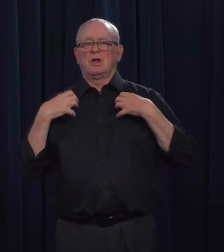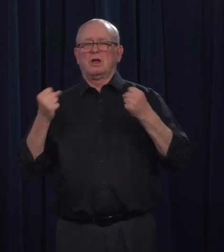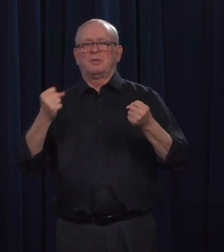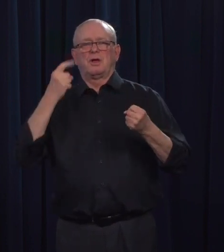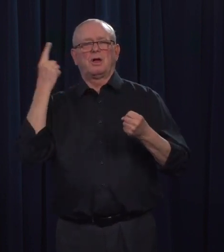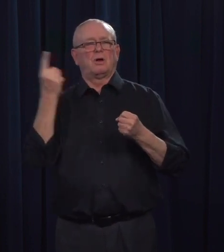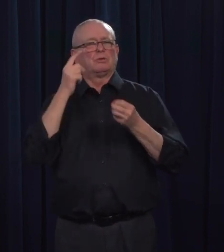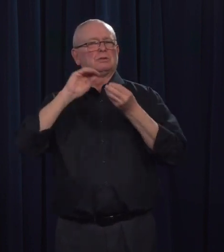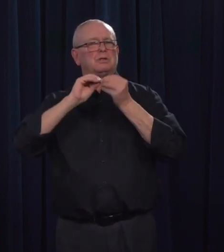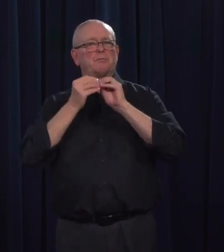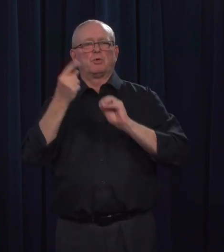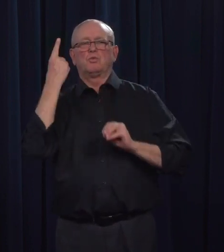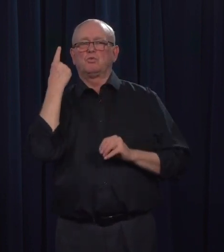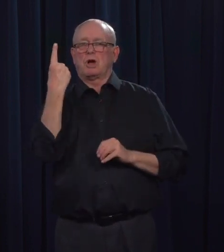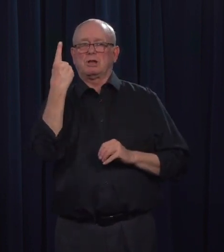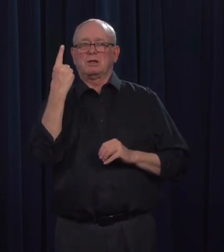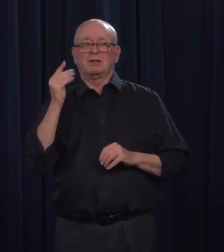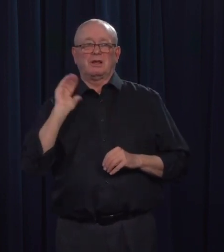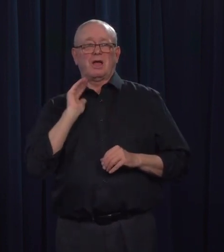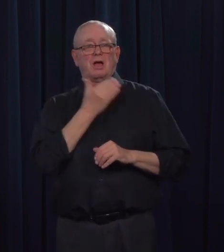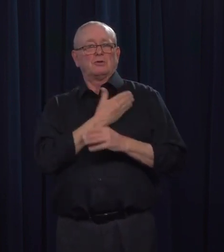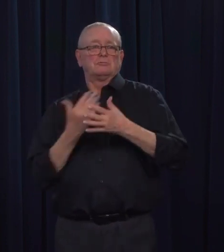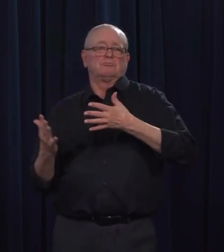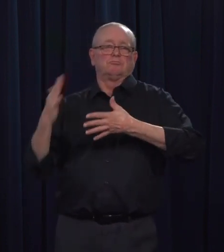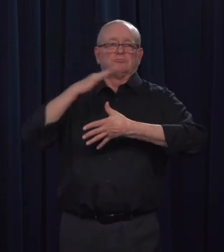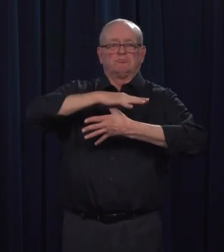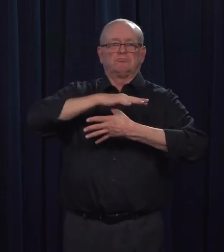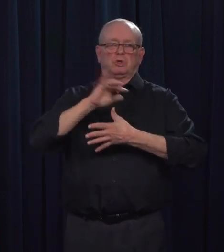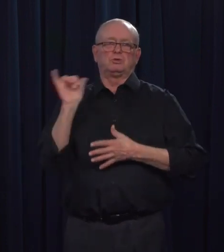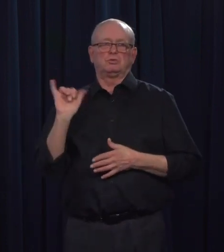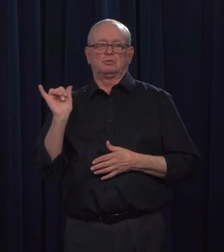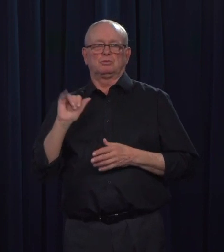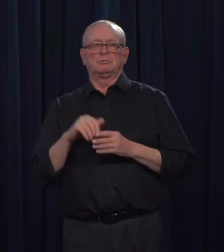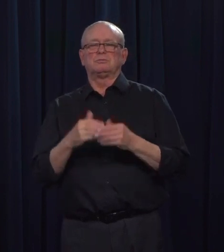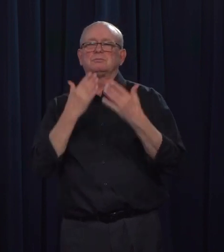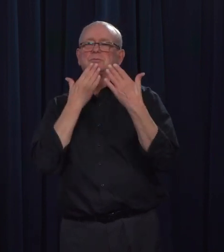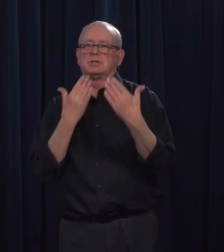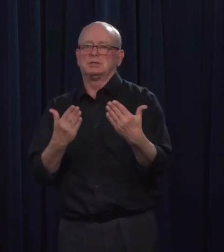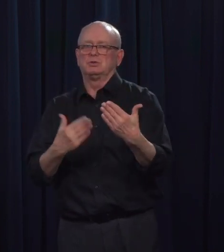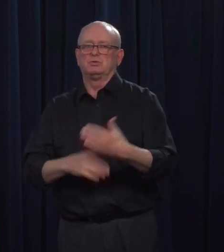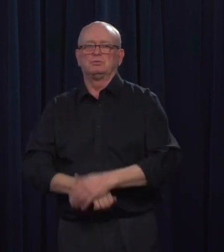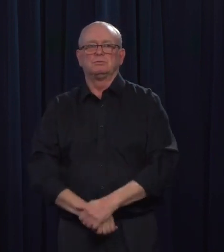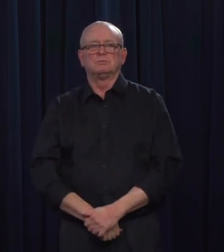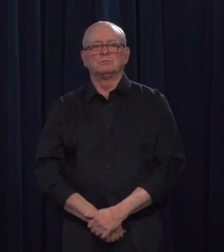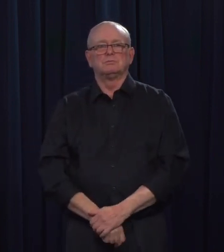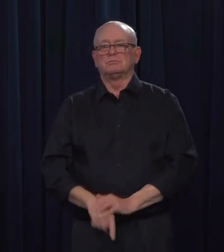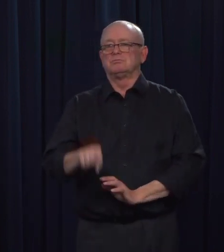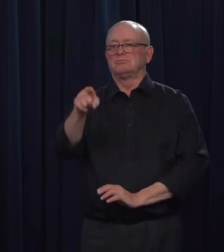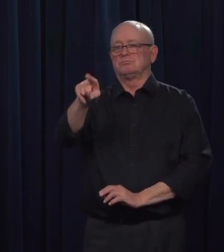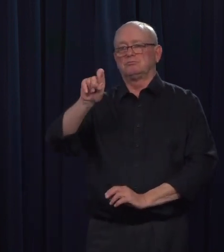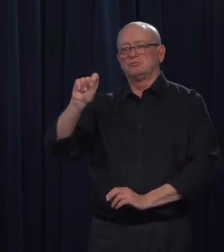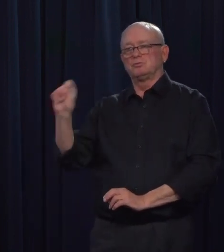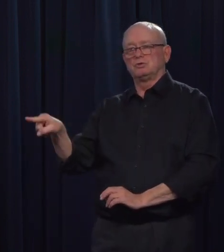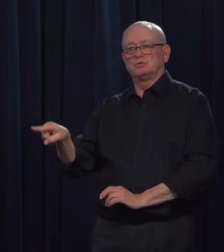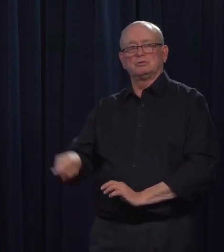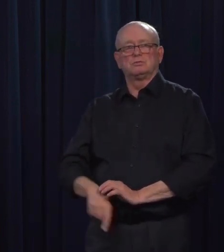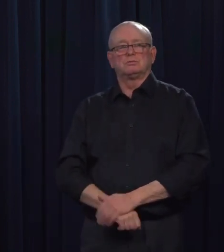questions. Did you say 27 Albertans have recovered so far? That's correct. So